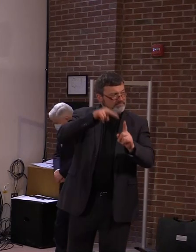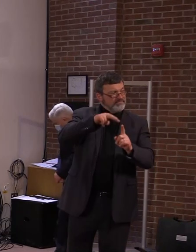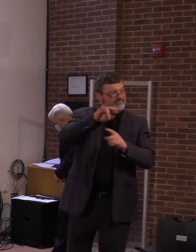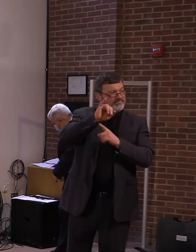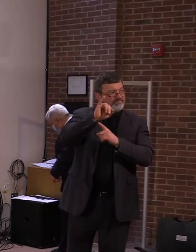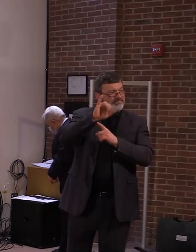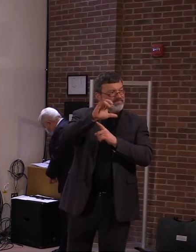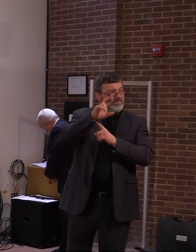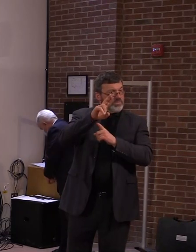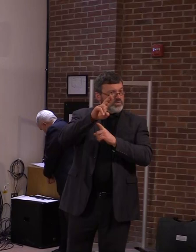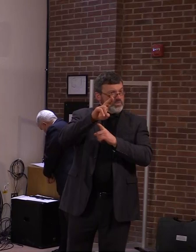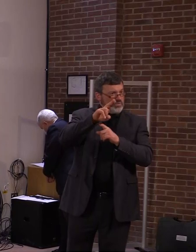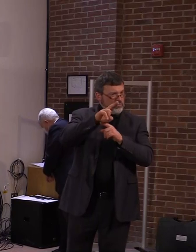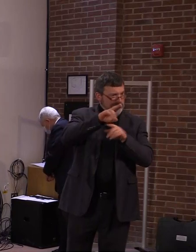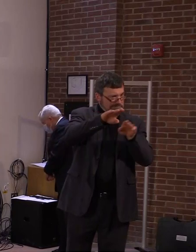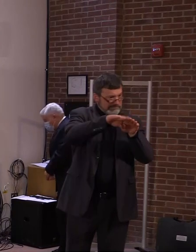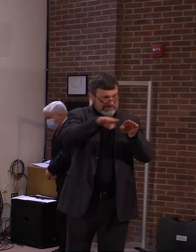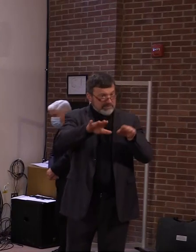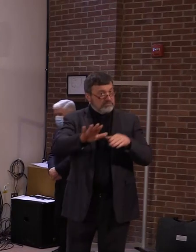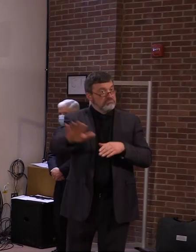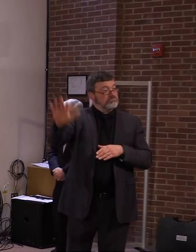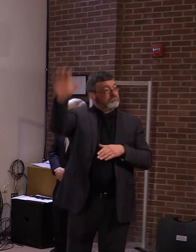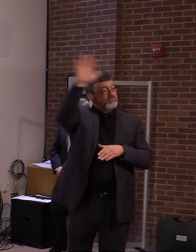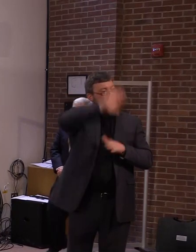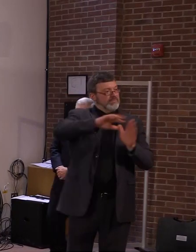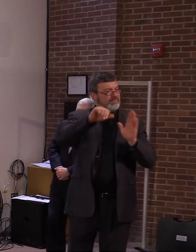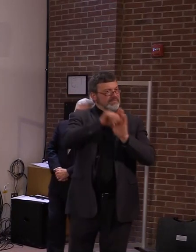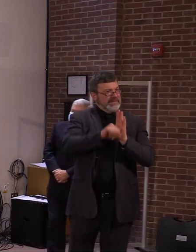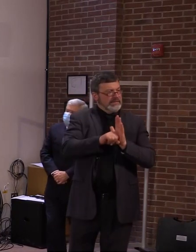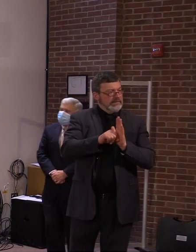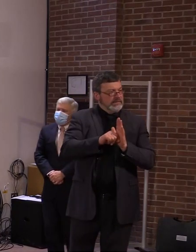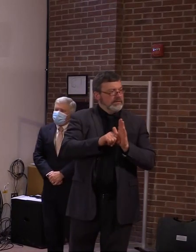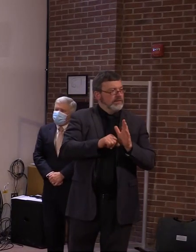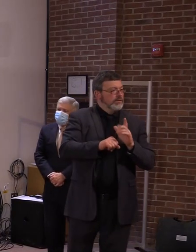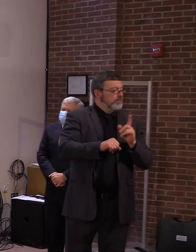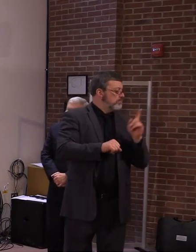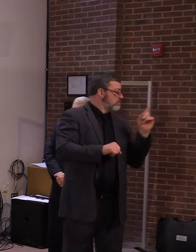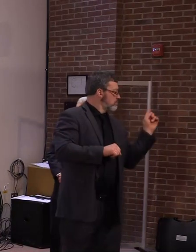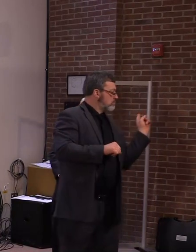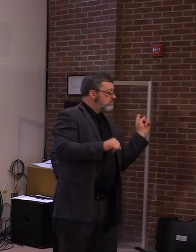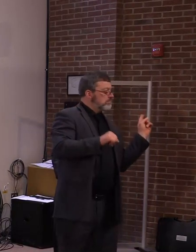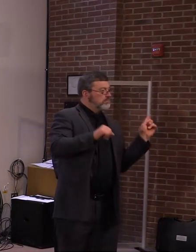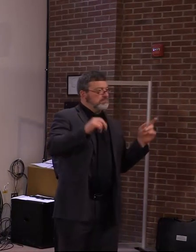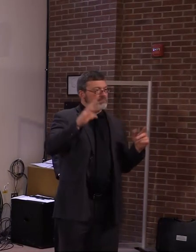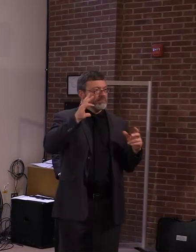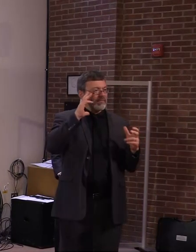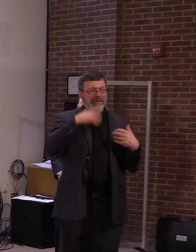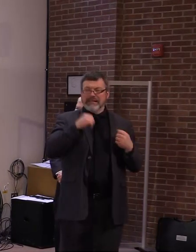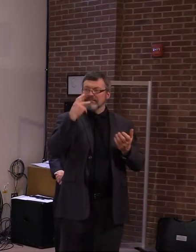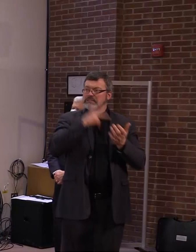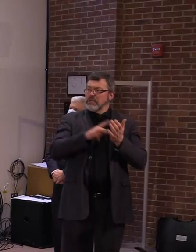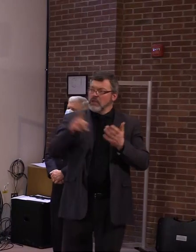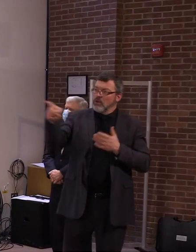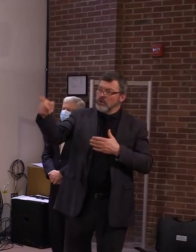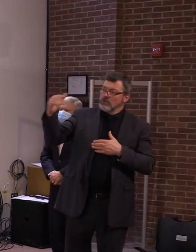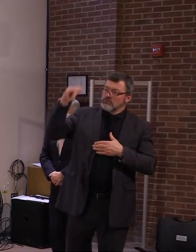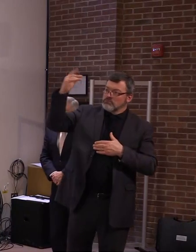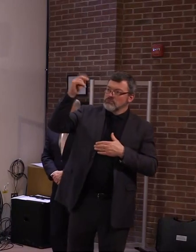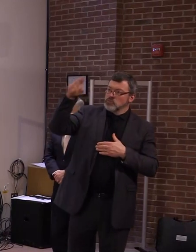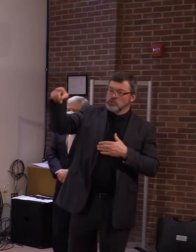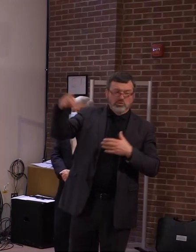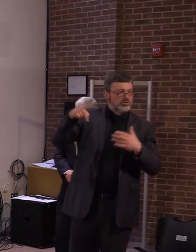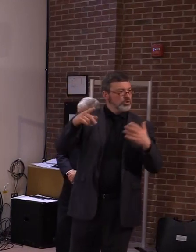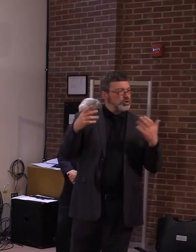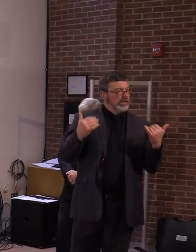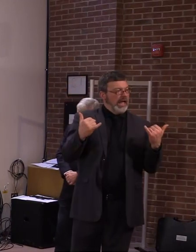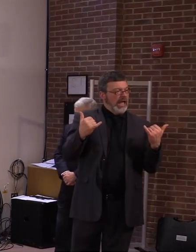state? I believe Secretary Smith may have that. No. Hold on, Dr.